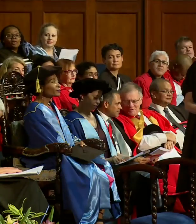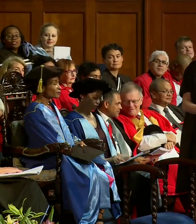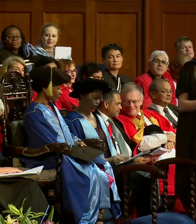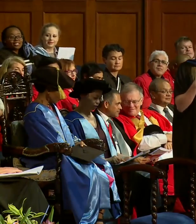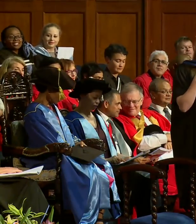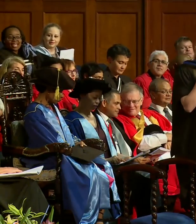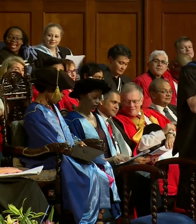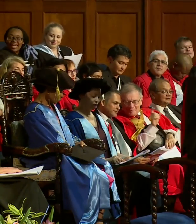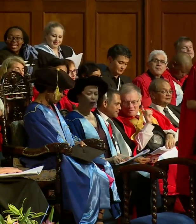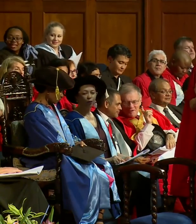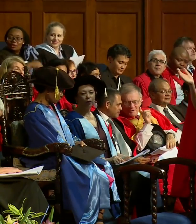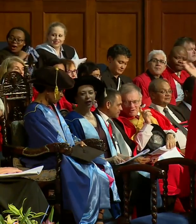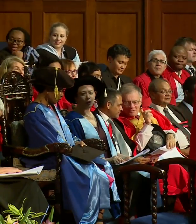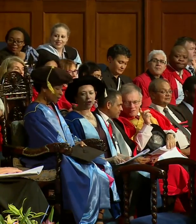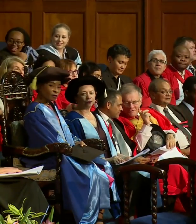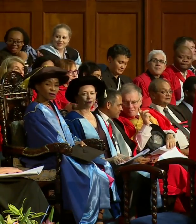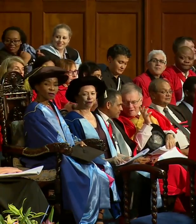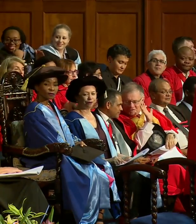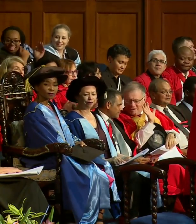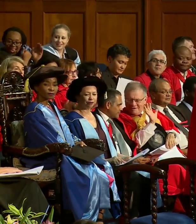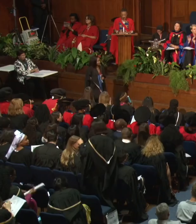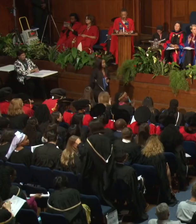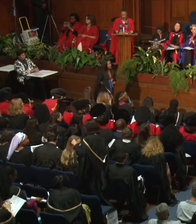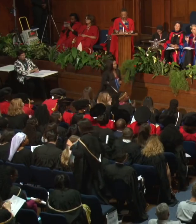Bulelwa Guguletu Kloshana.